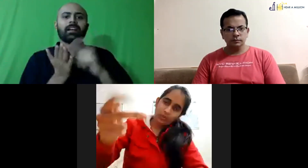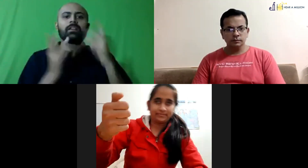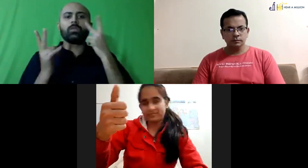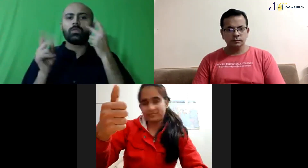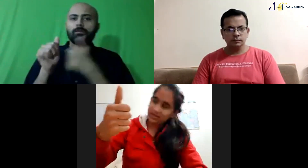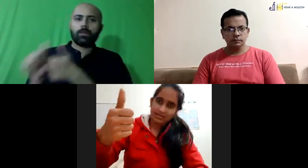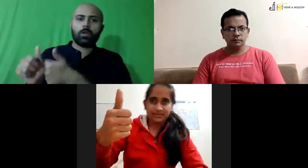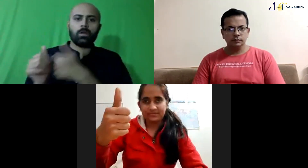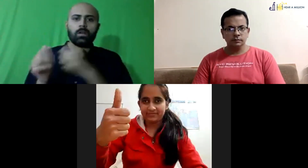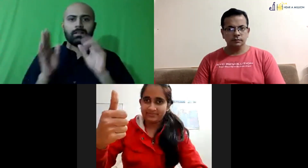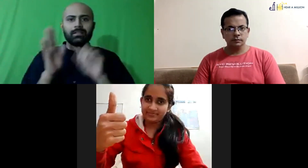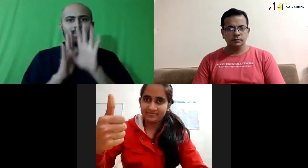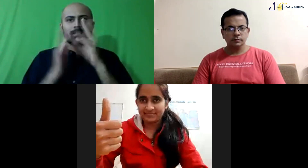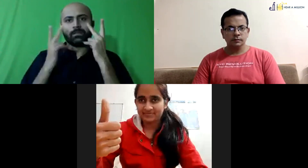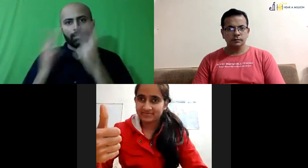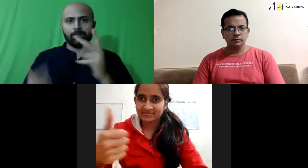Ravneet.